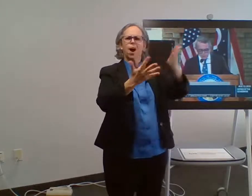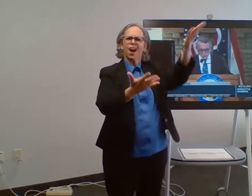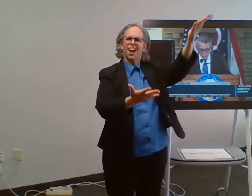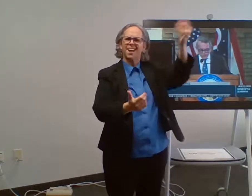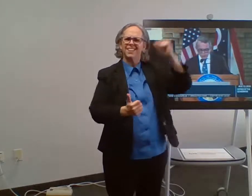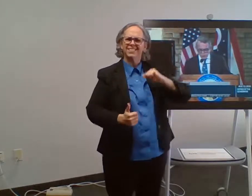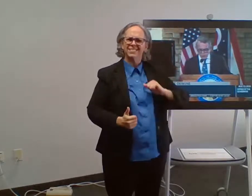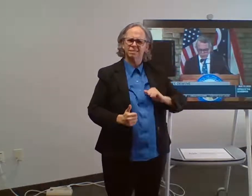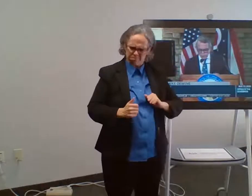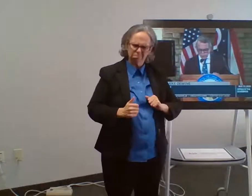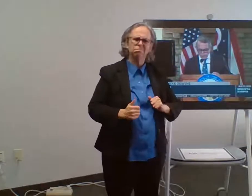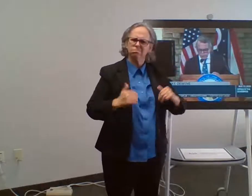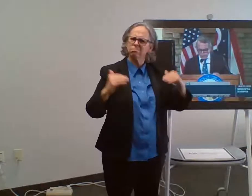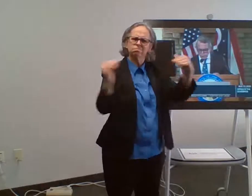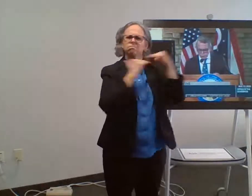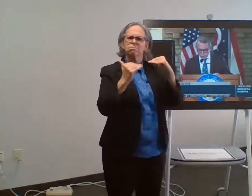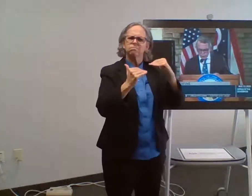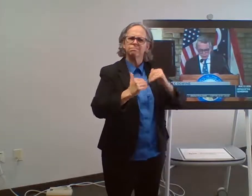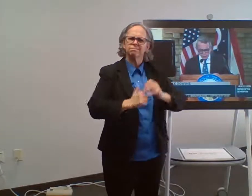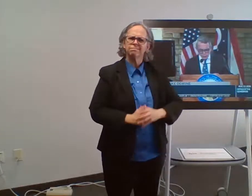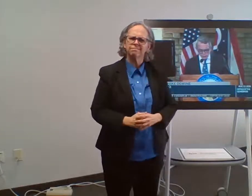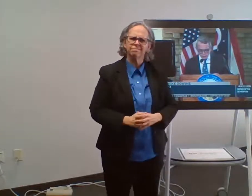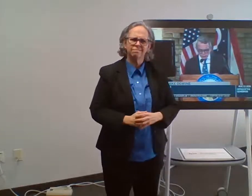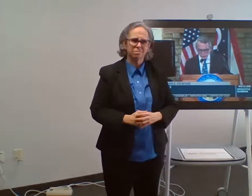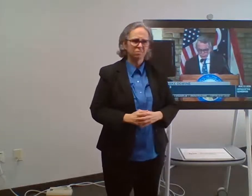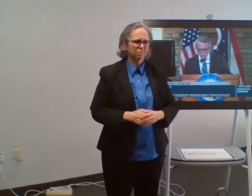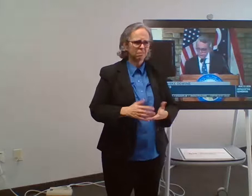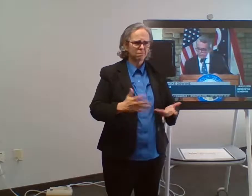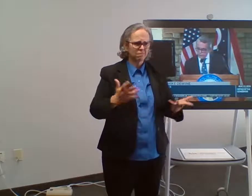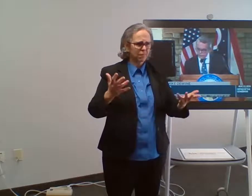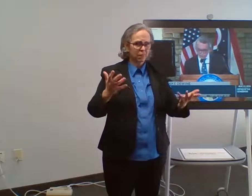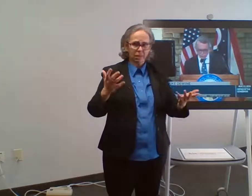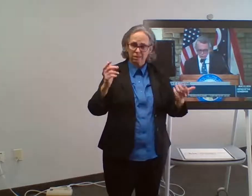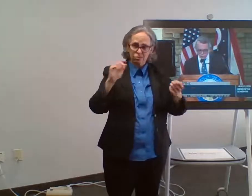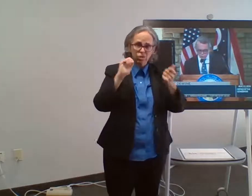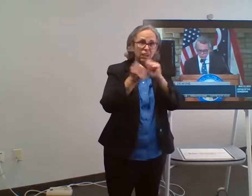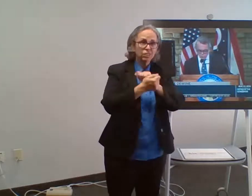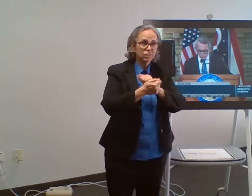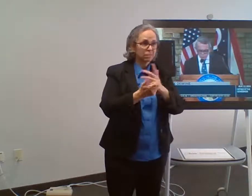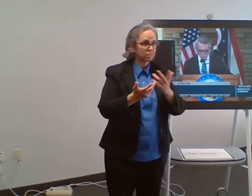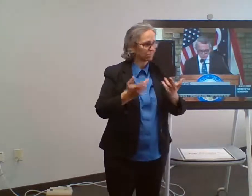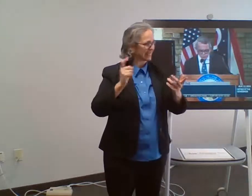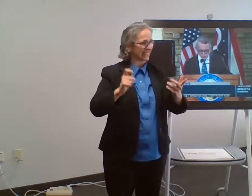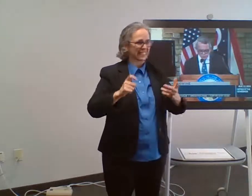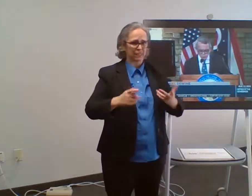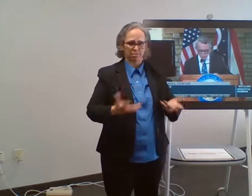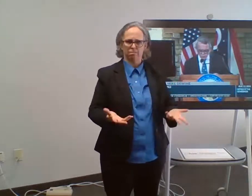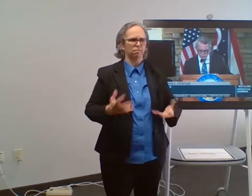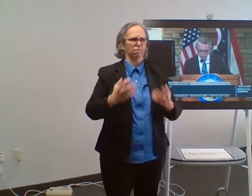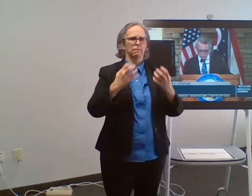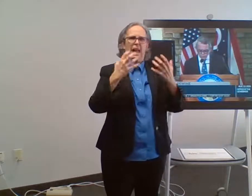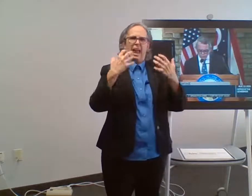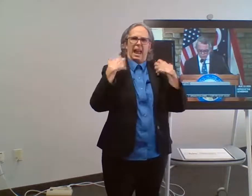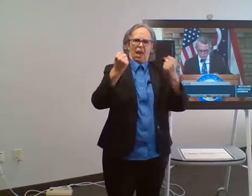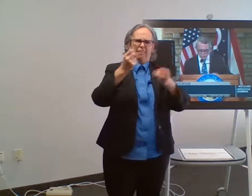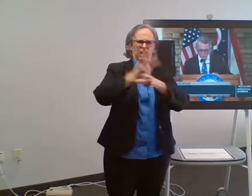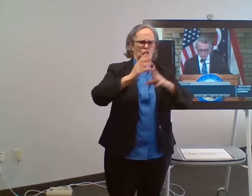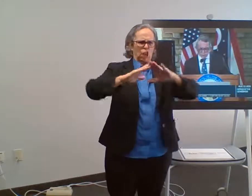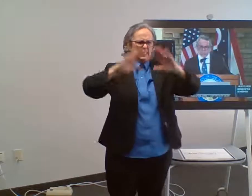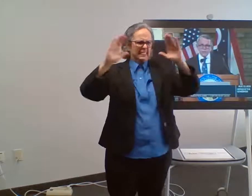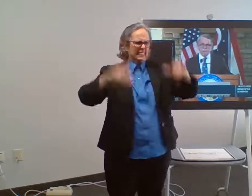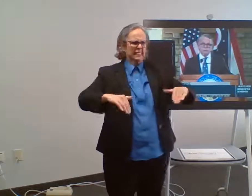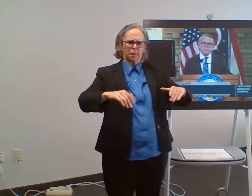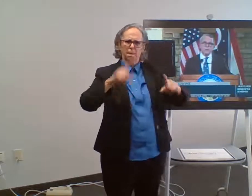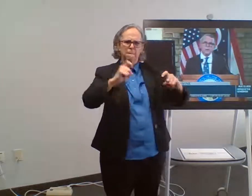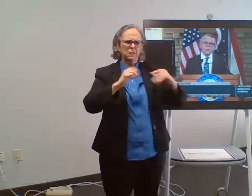Now, to truly make change, we need an equitable healthcare system. We need thriving communities. We need improvements in quality of life.